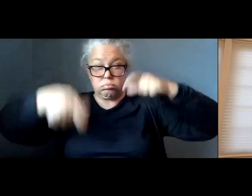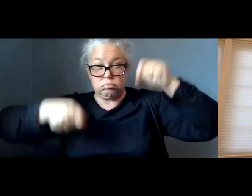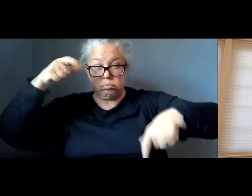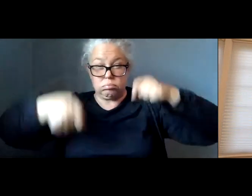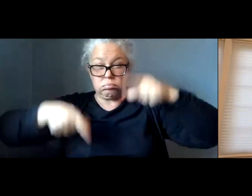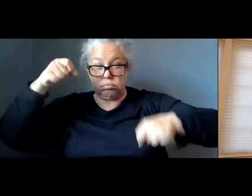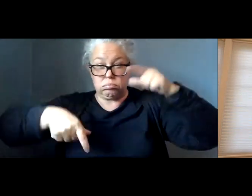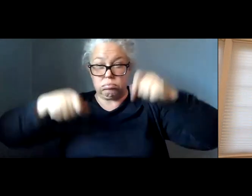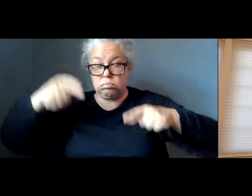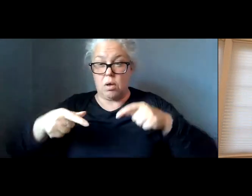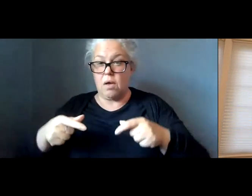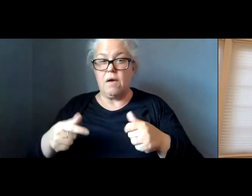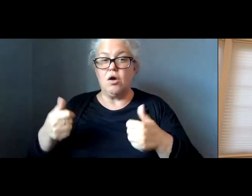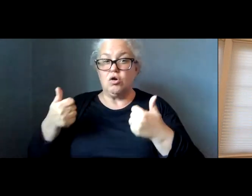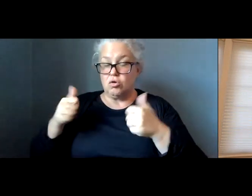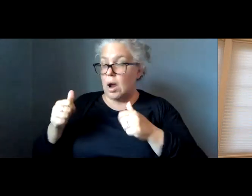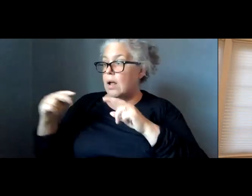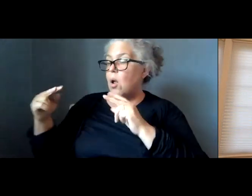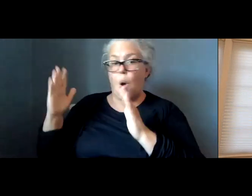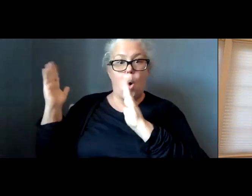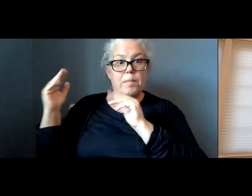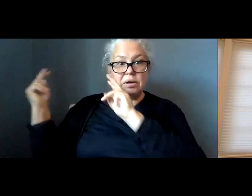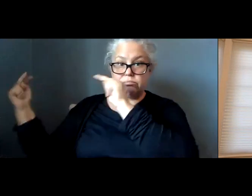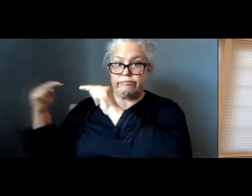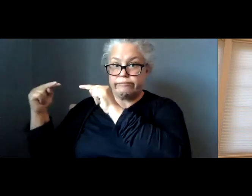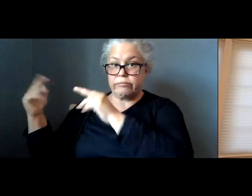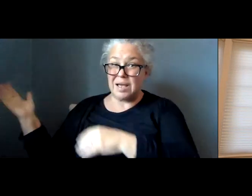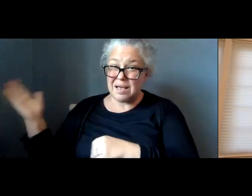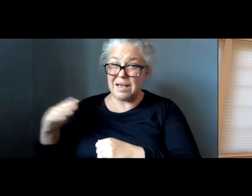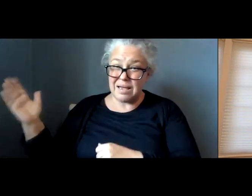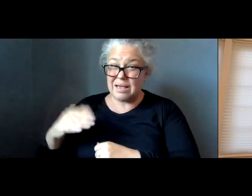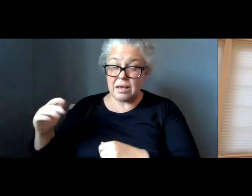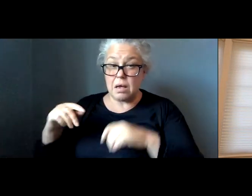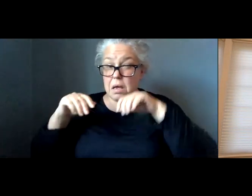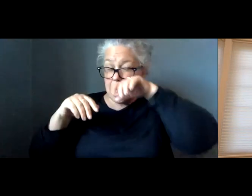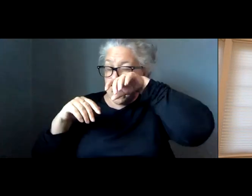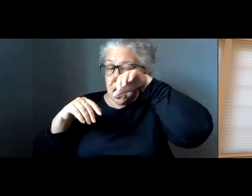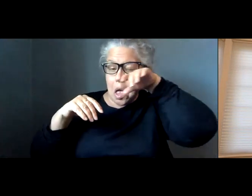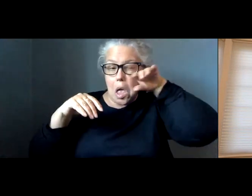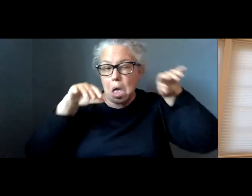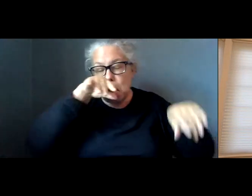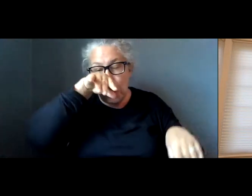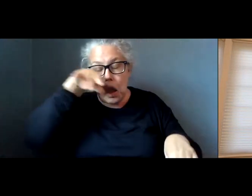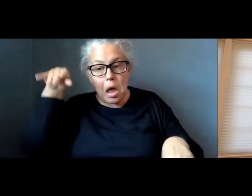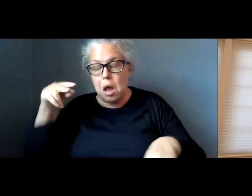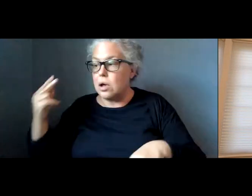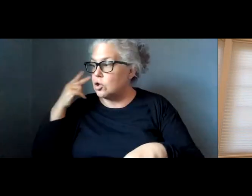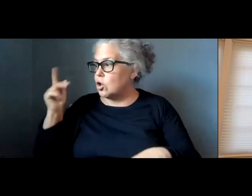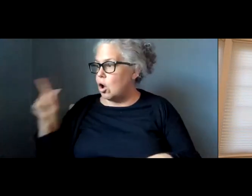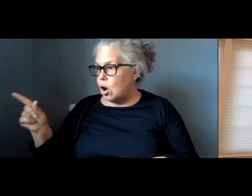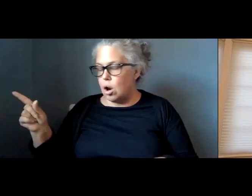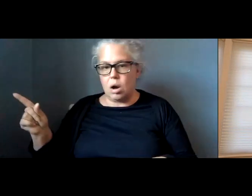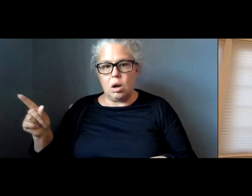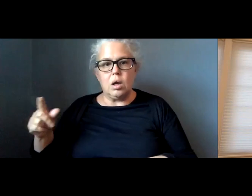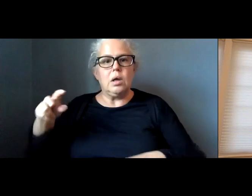in the hope of getting her to move on, I blinked away some of the melted hail in my eyes and caught sight of her clearly as she